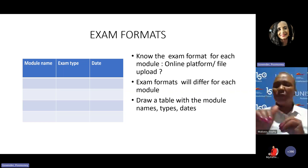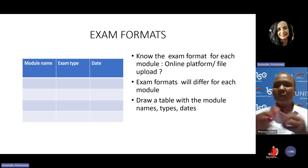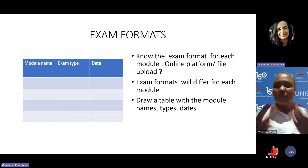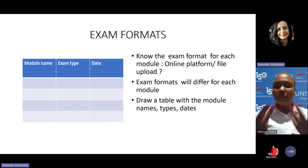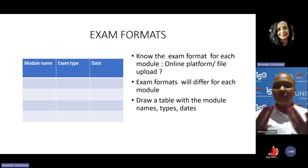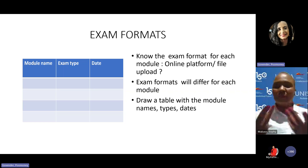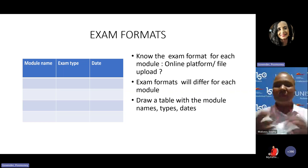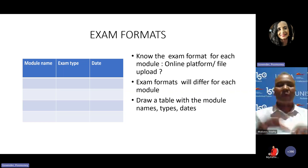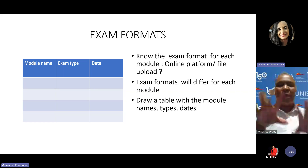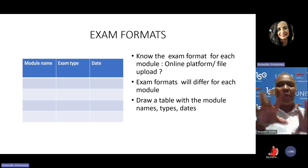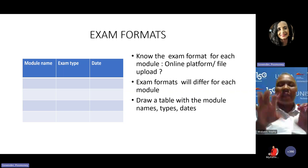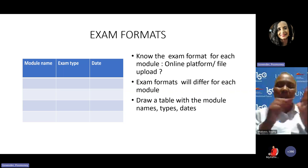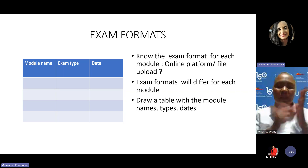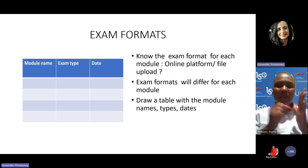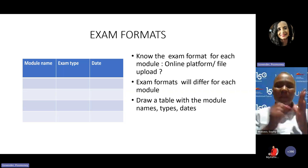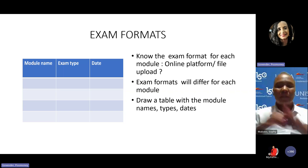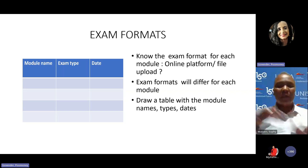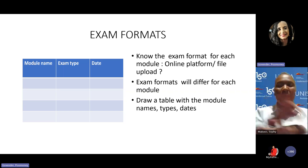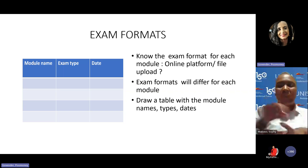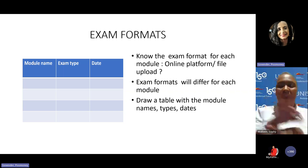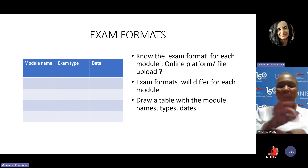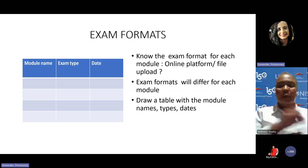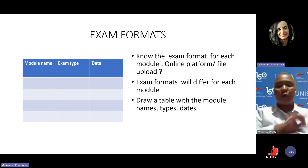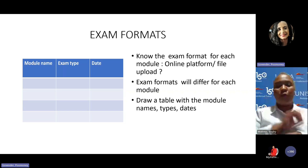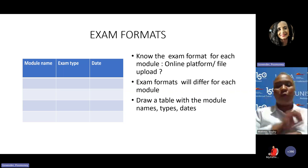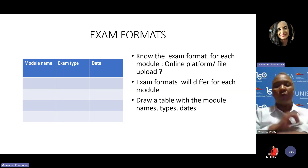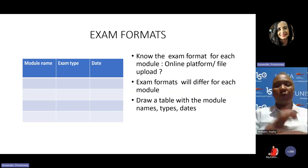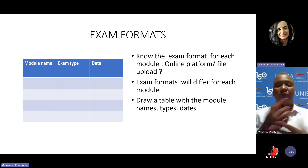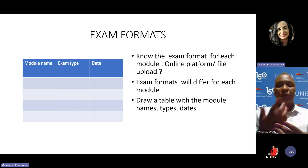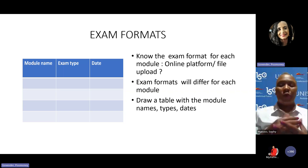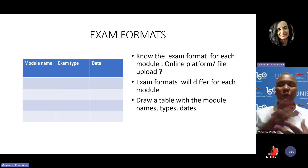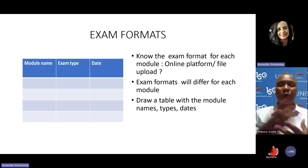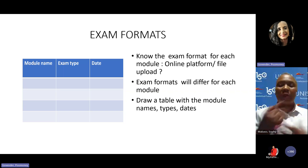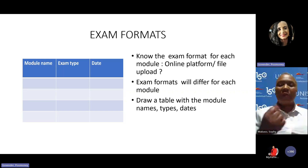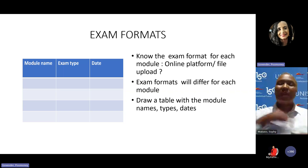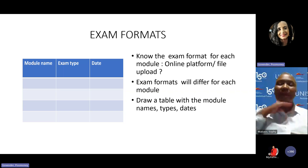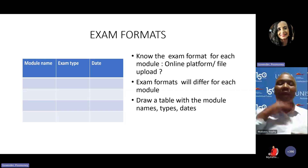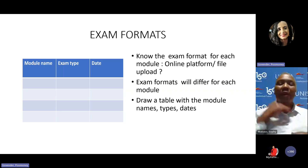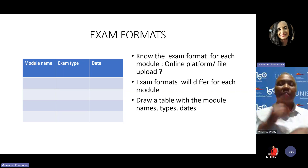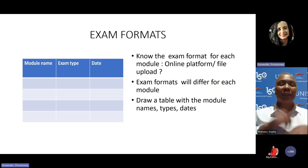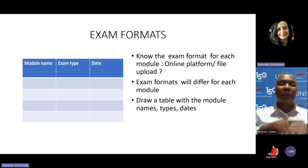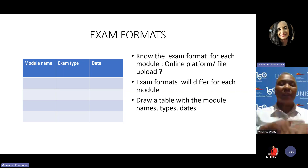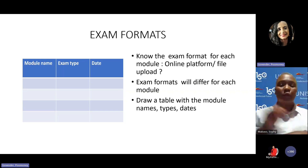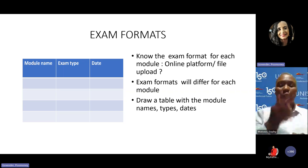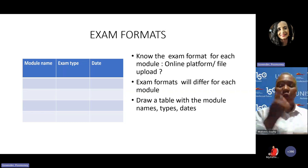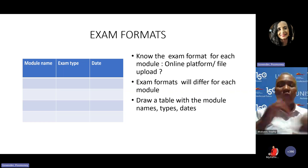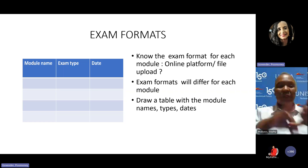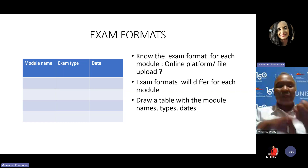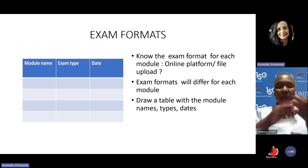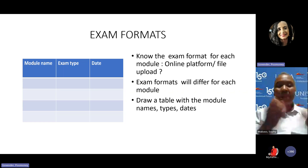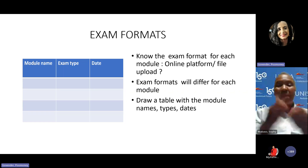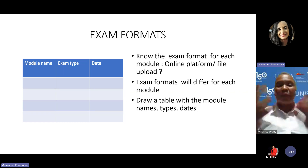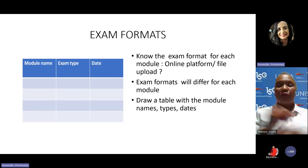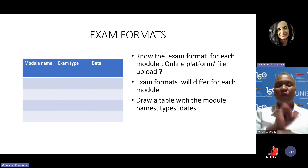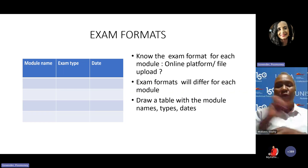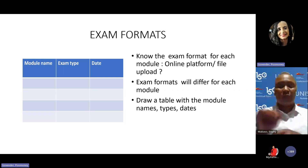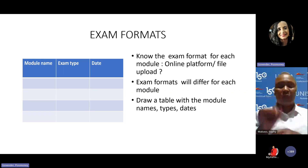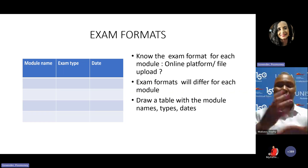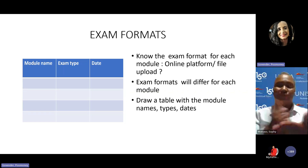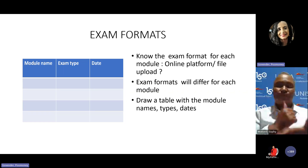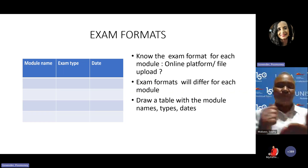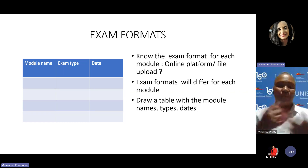your exam date, and plan so that you spend enough time with all your modules, right? Because many of you have enrolled not